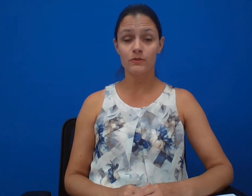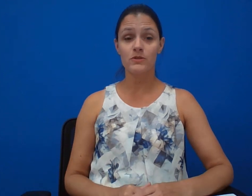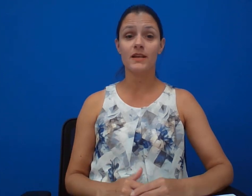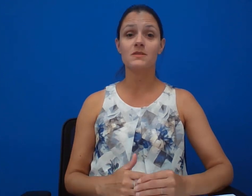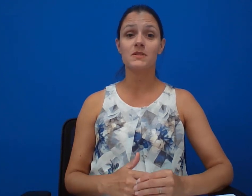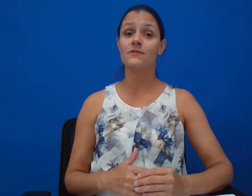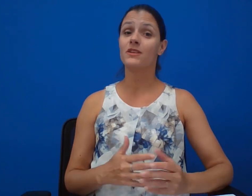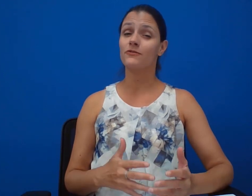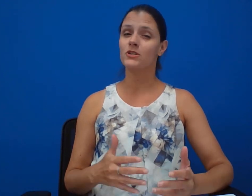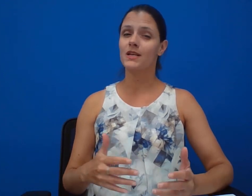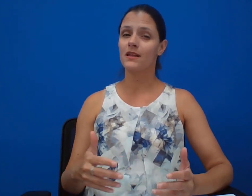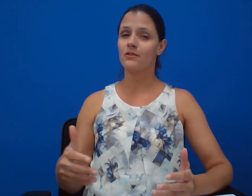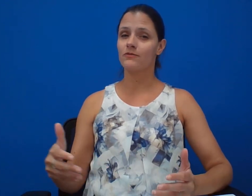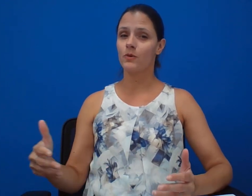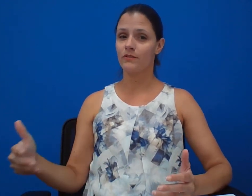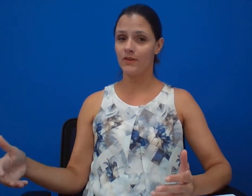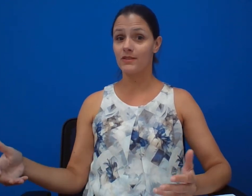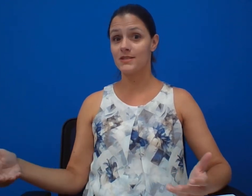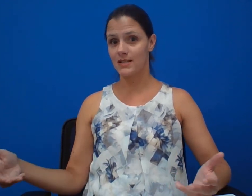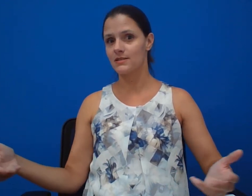10, specifically 1st, 2nd, 3rd, 4th, 5th, 6th.